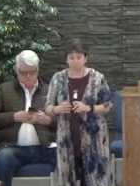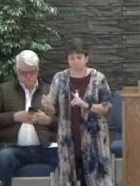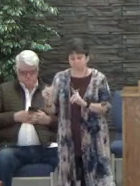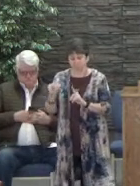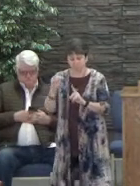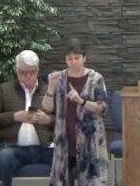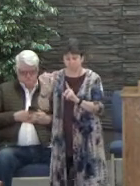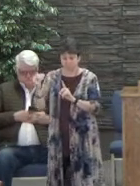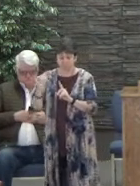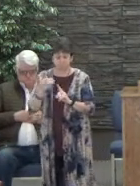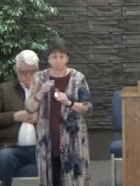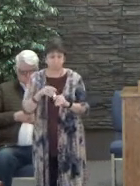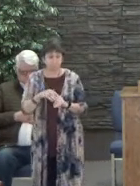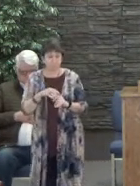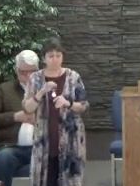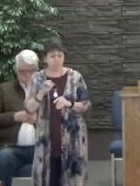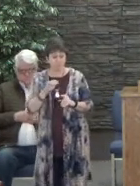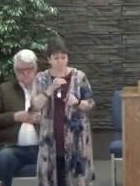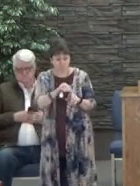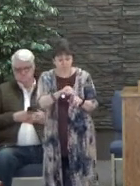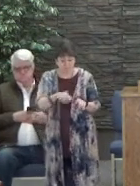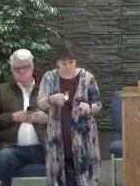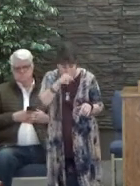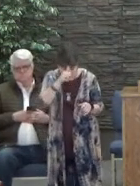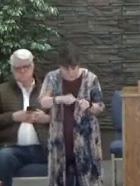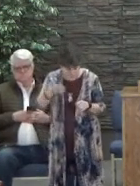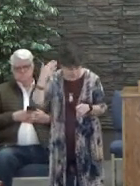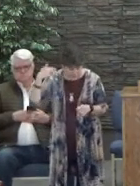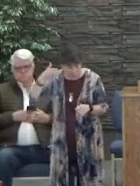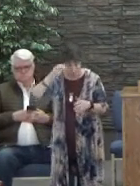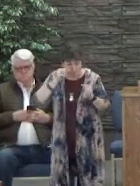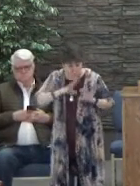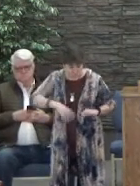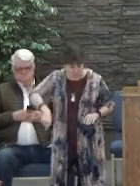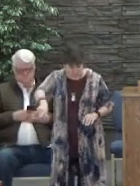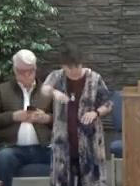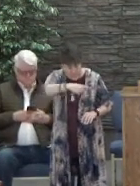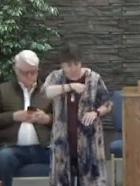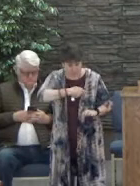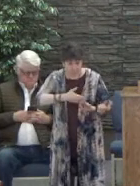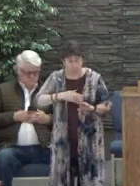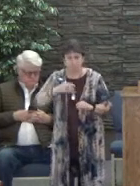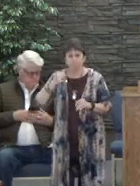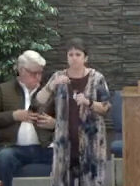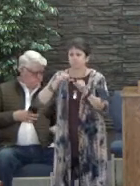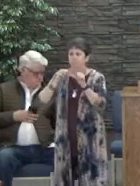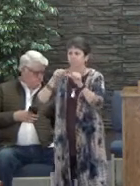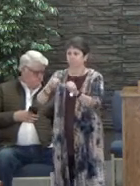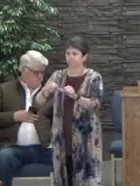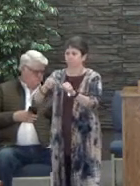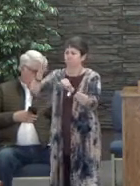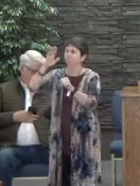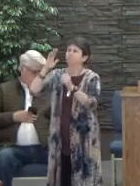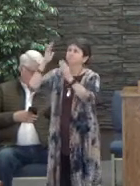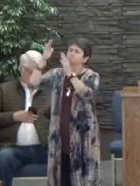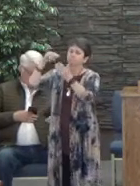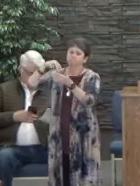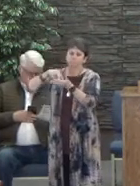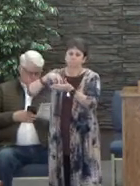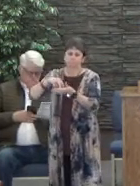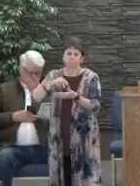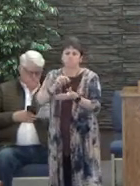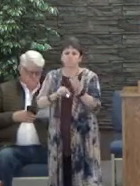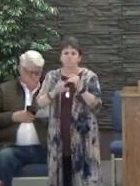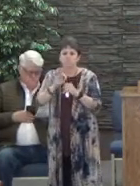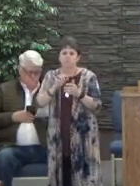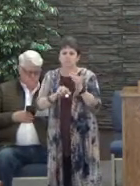about how God has blessed his people before. And again, we see they're standing in God's presence verse 9